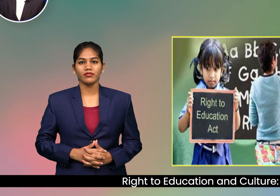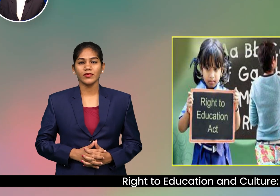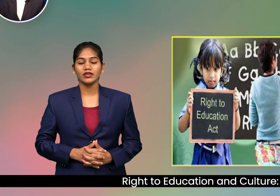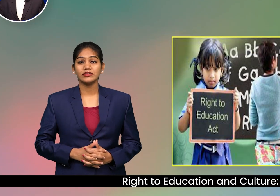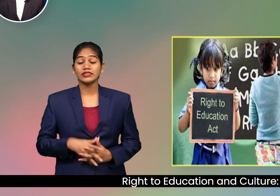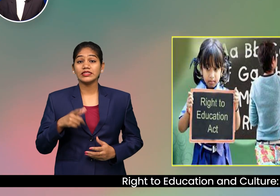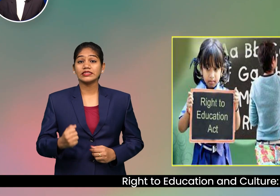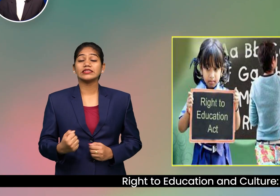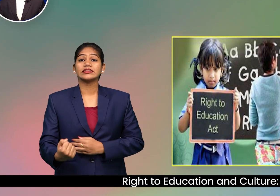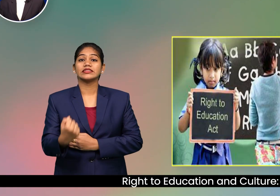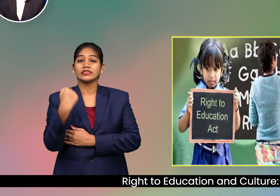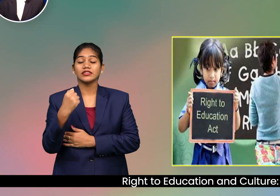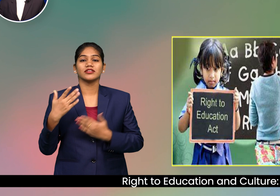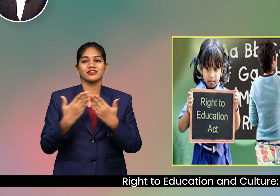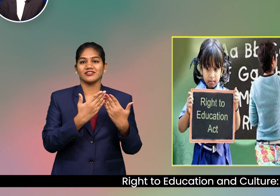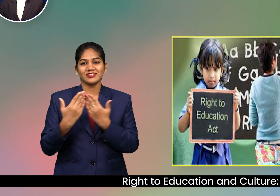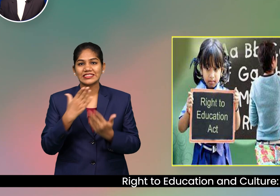Right to education and culture.